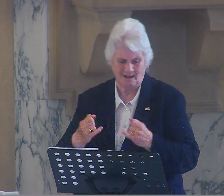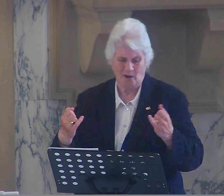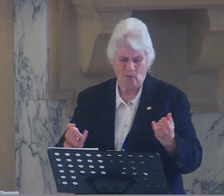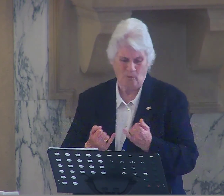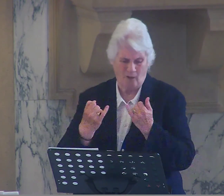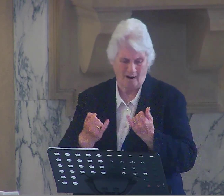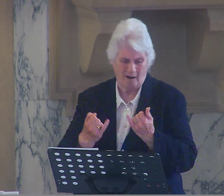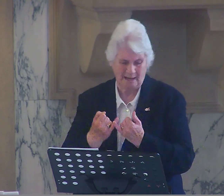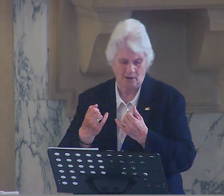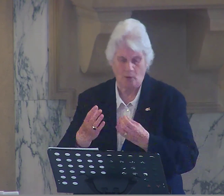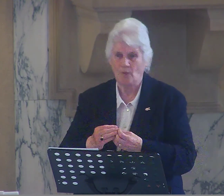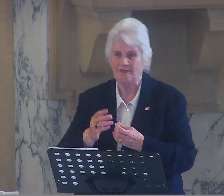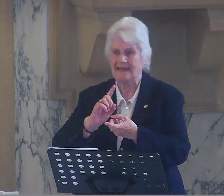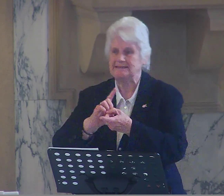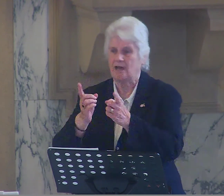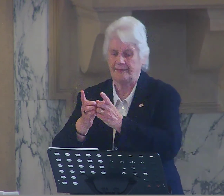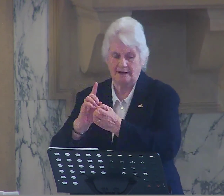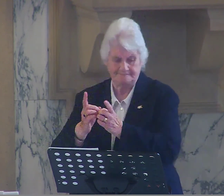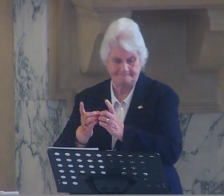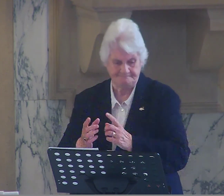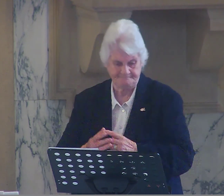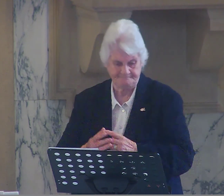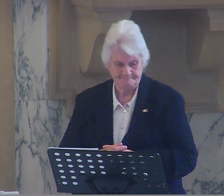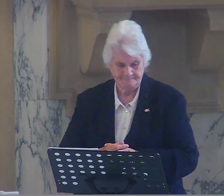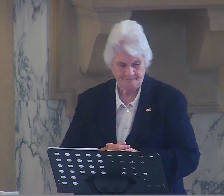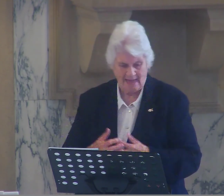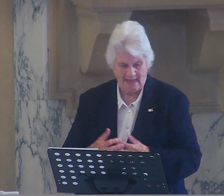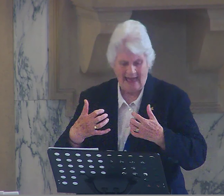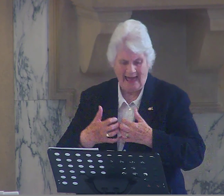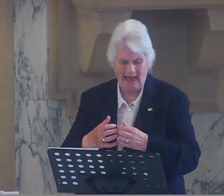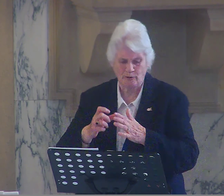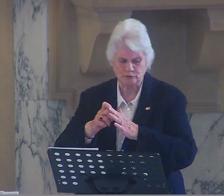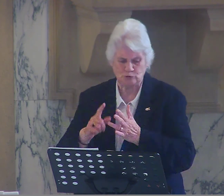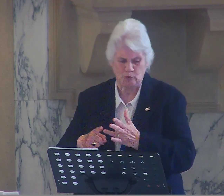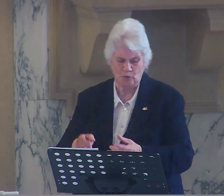Why do you fight and quarrel with each other?